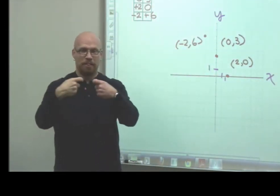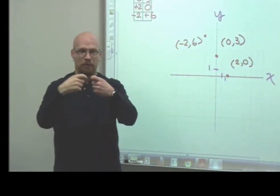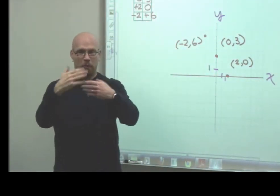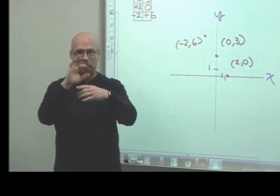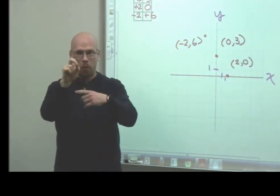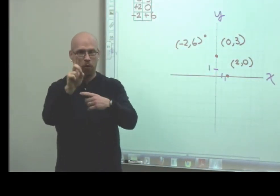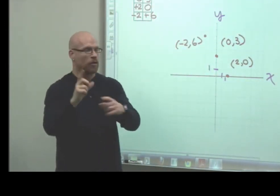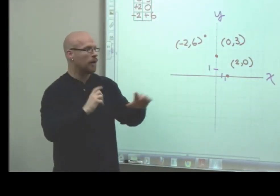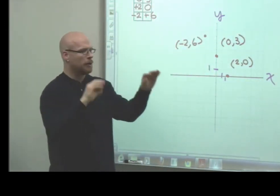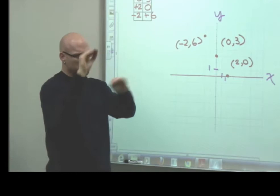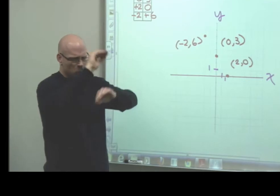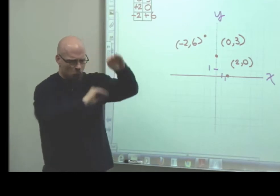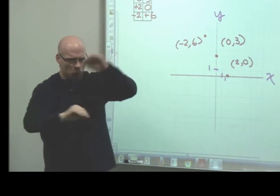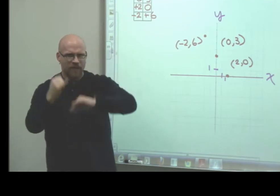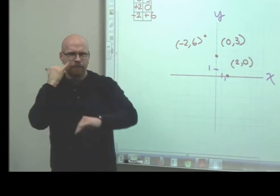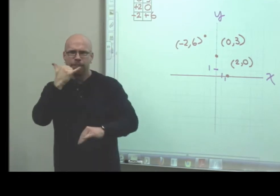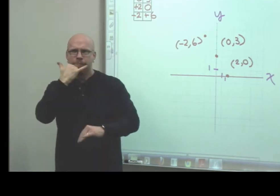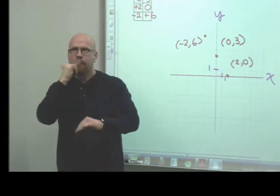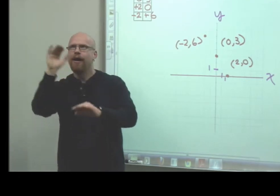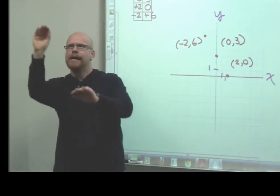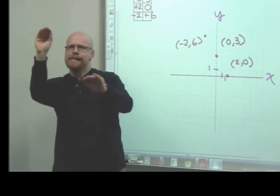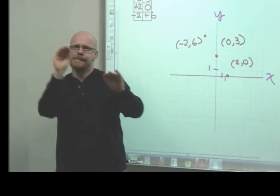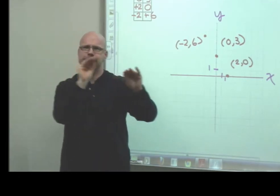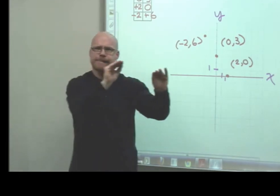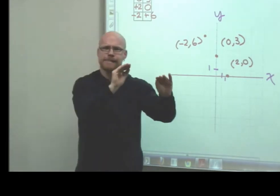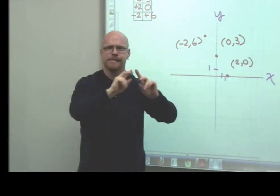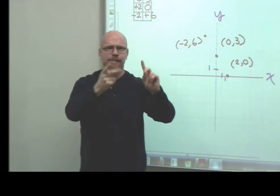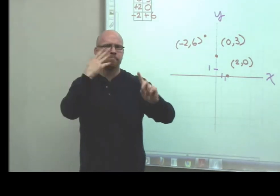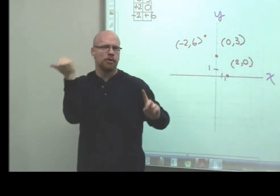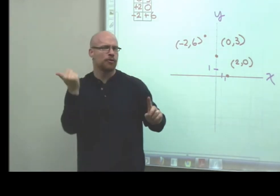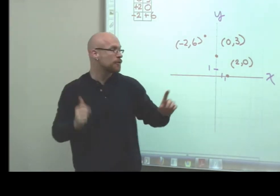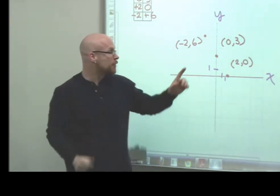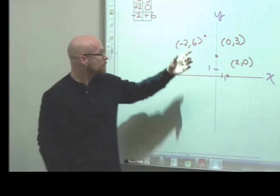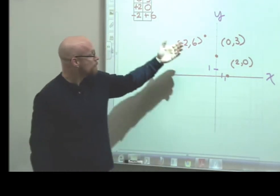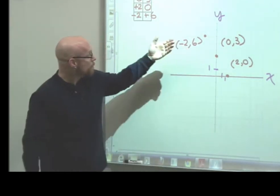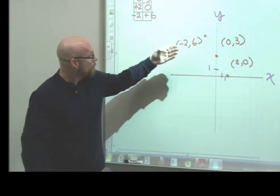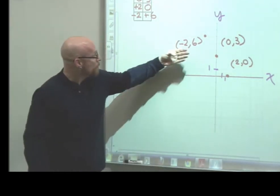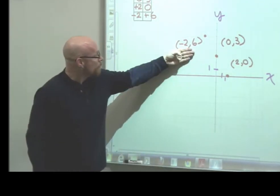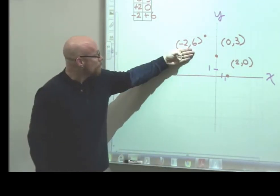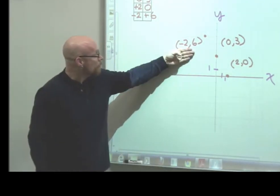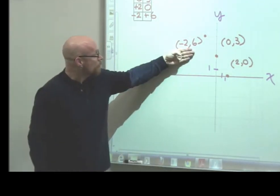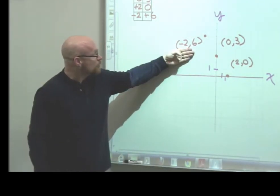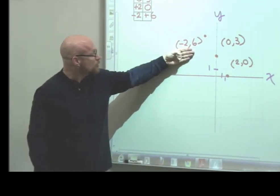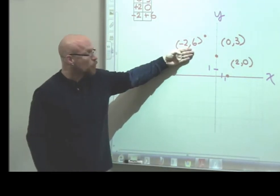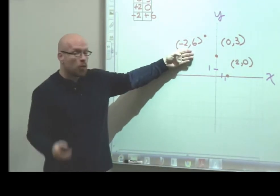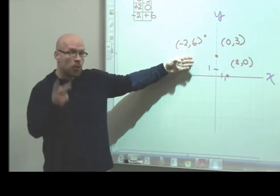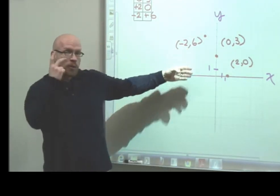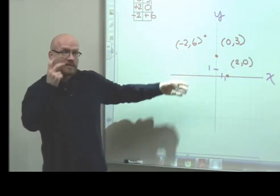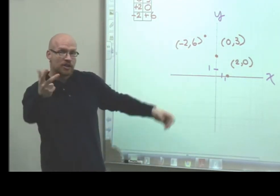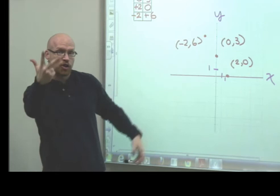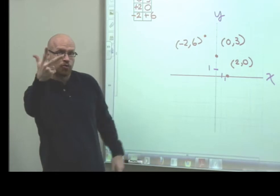Well, one of the cool things about using an electronic board like this is I can move things around if I've already written it and I don't like how it